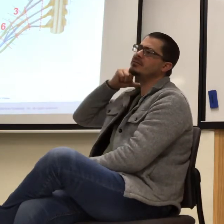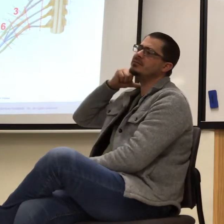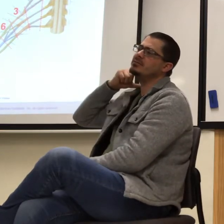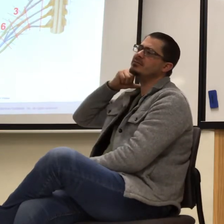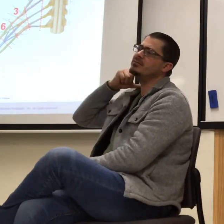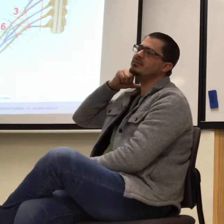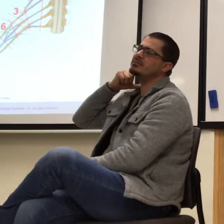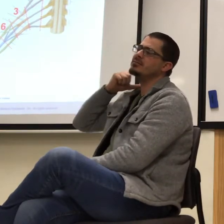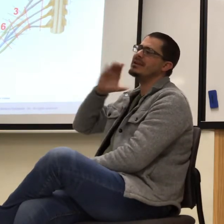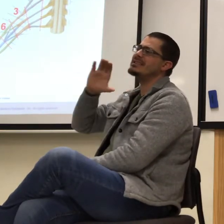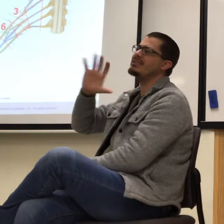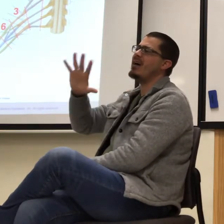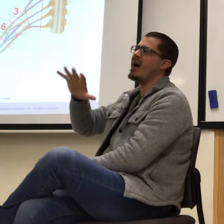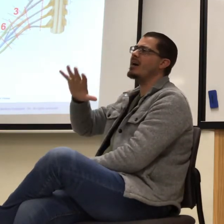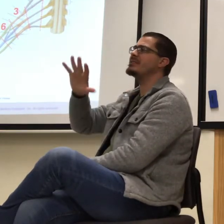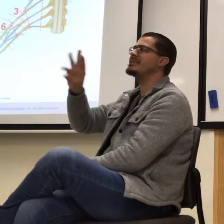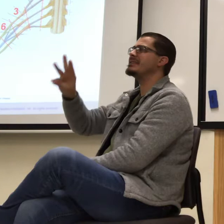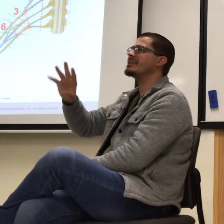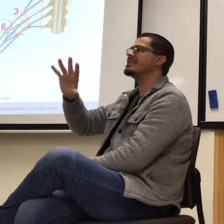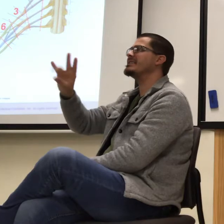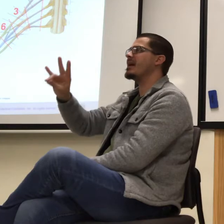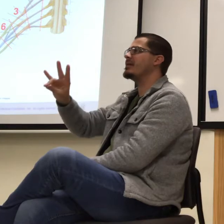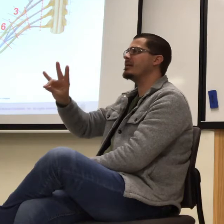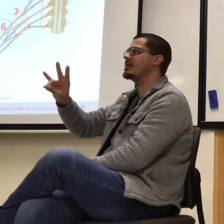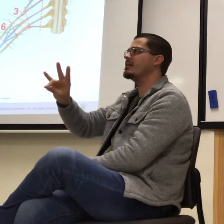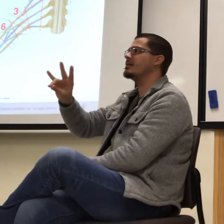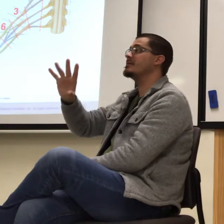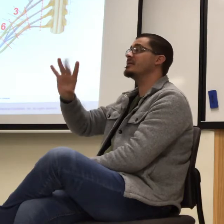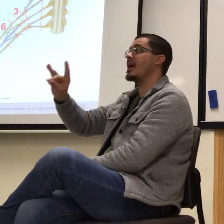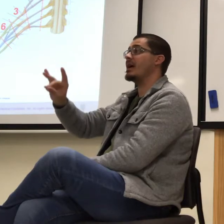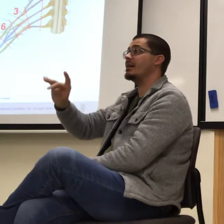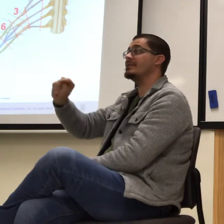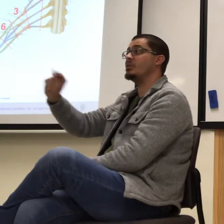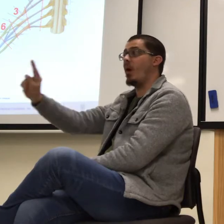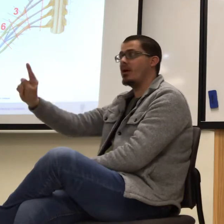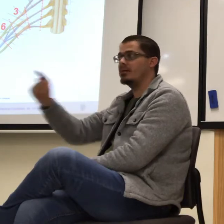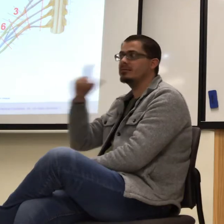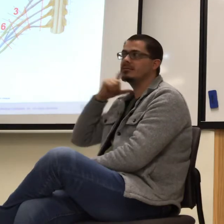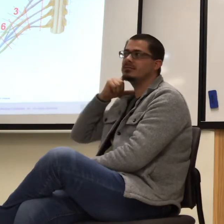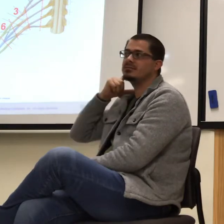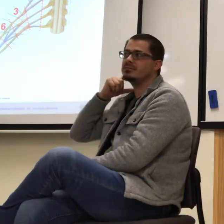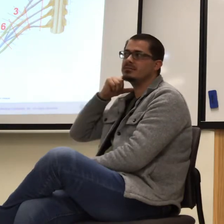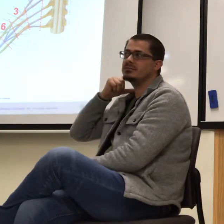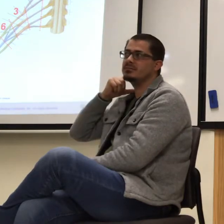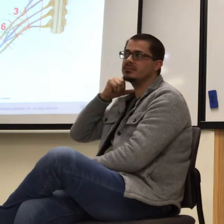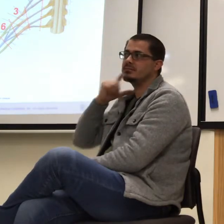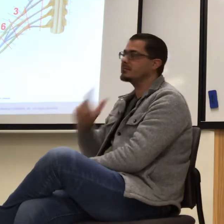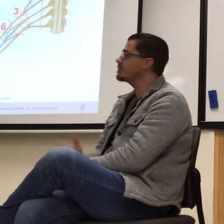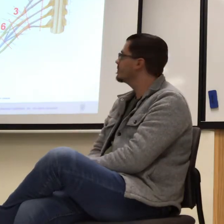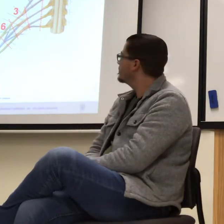C5, C6, C7, C8, and then T1.